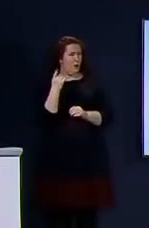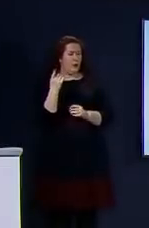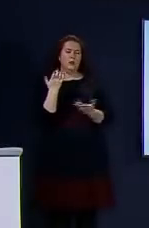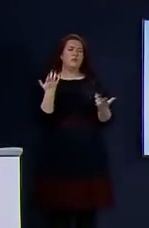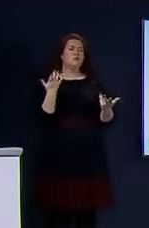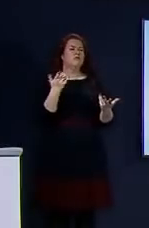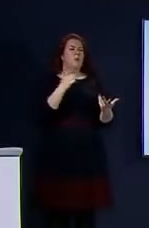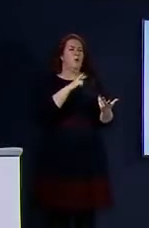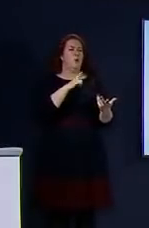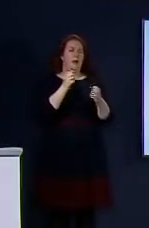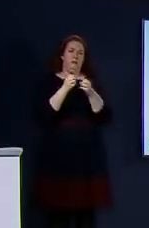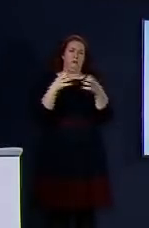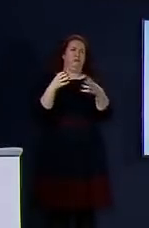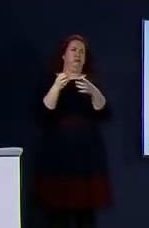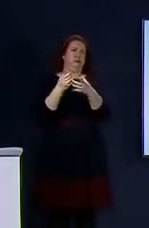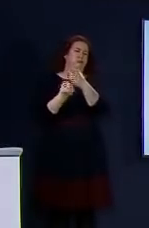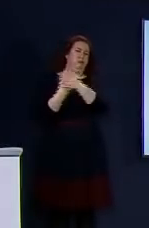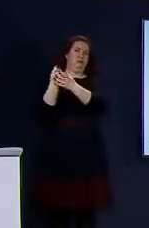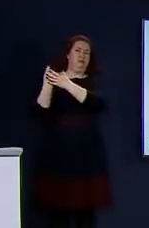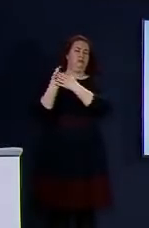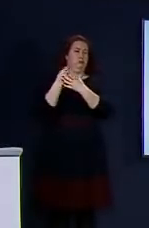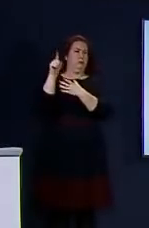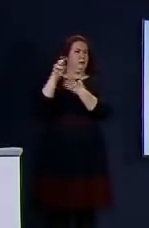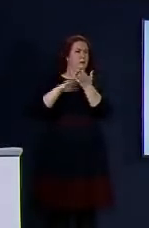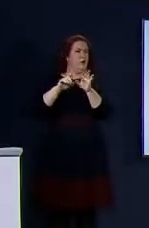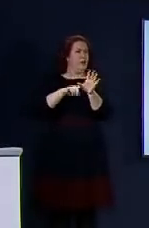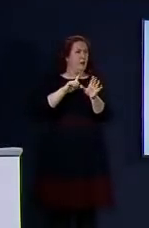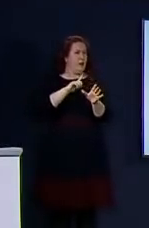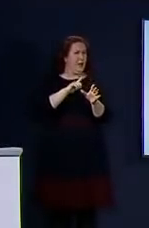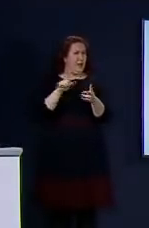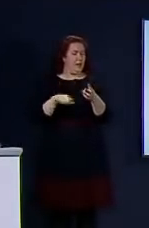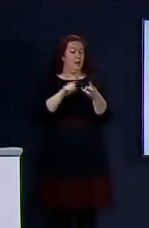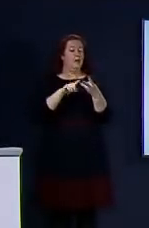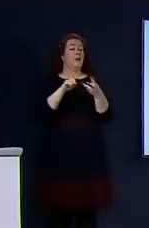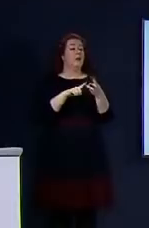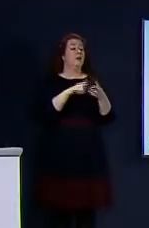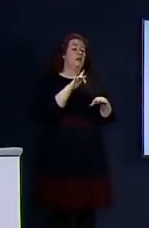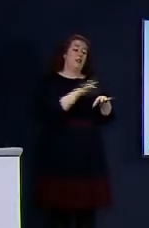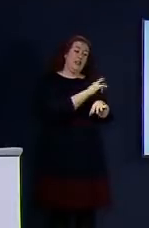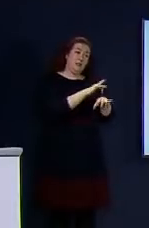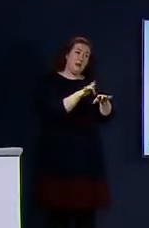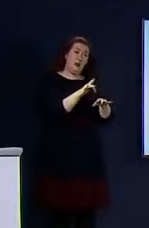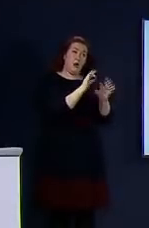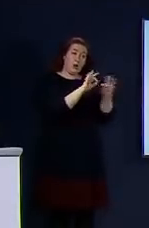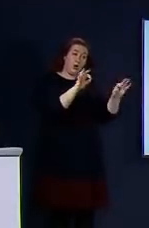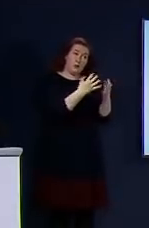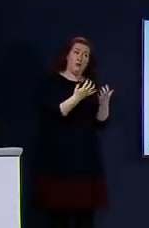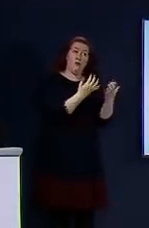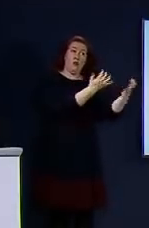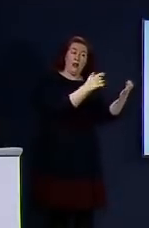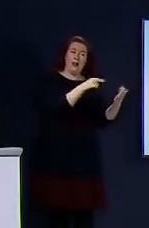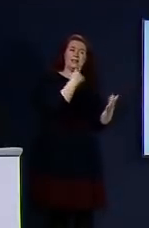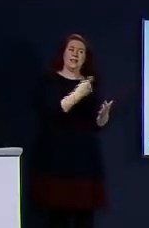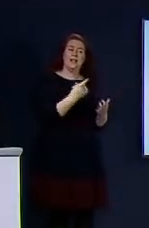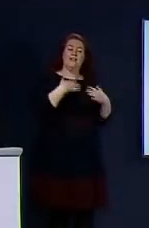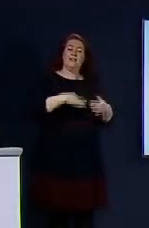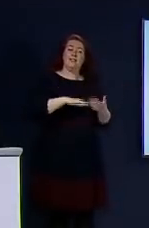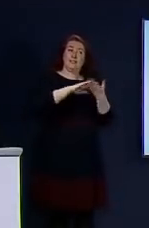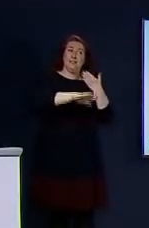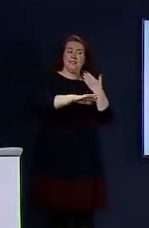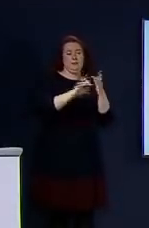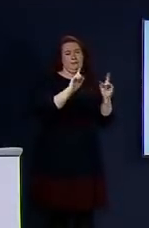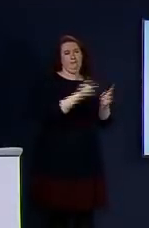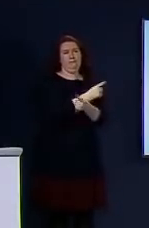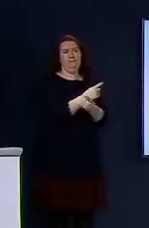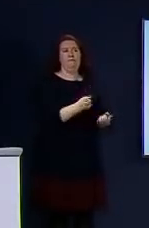of this outbreak in the first place? Lastly, theatres and concert halls say that physical distancing requirements slash their capacity